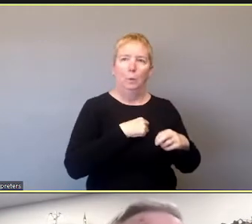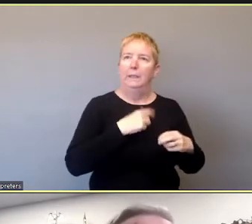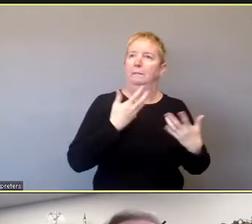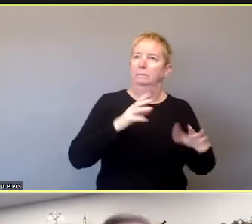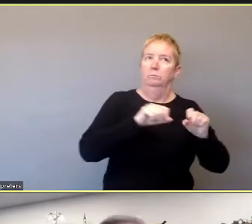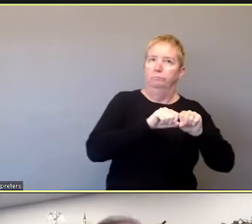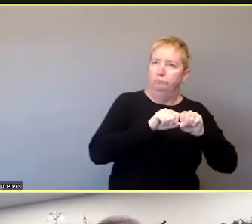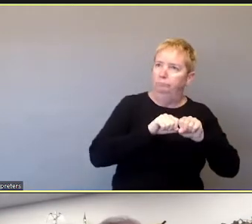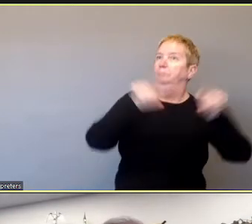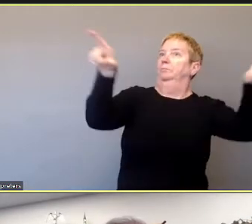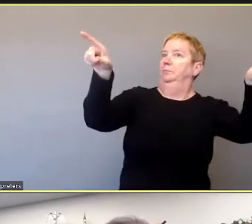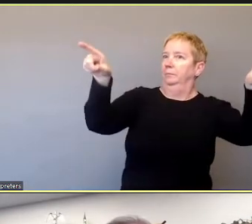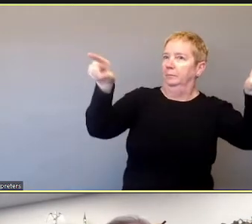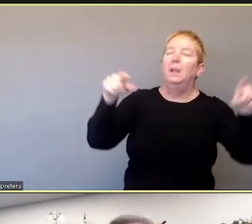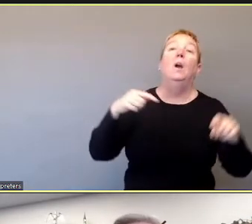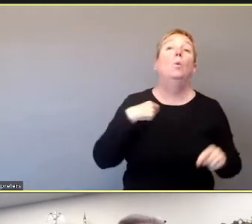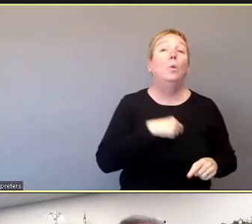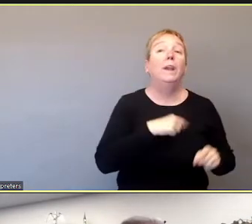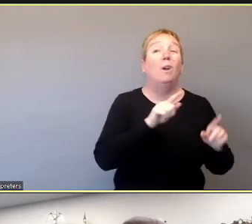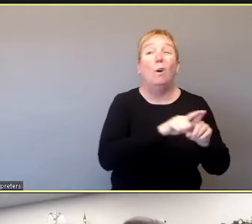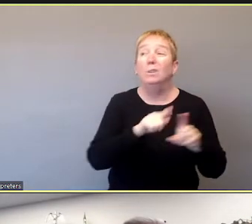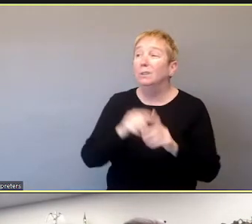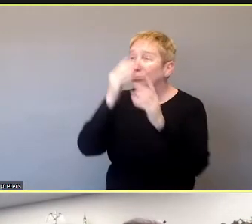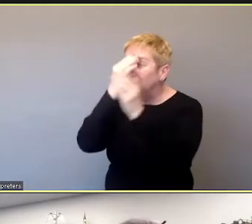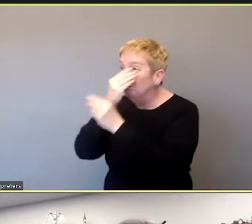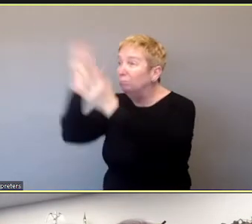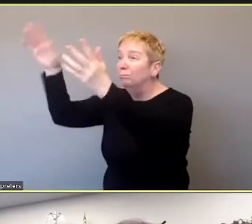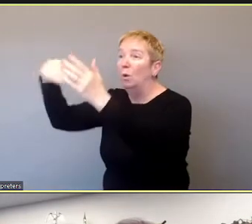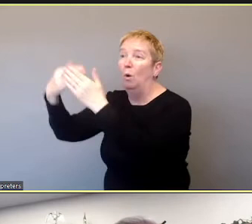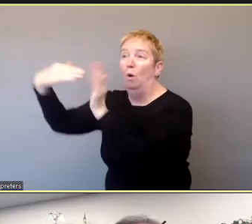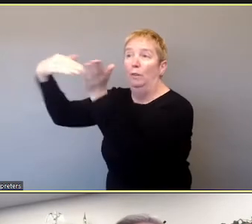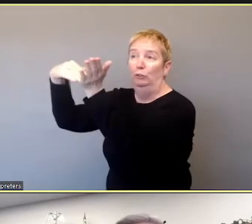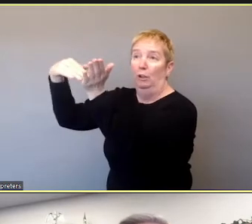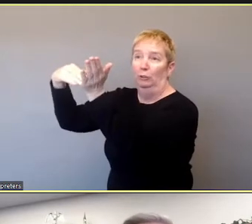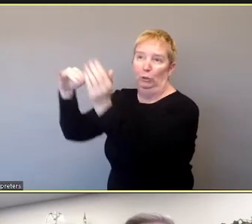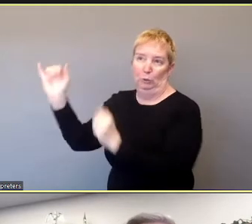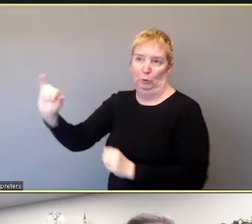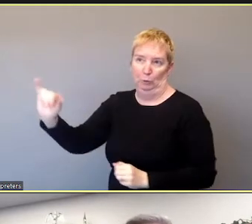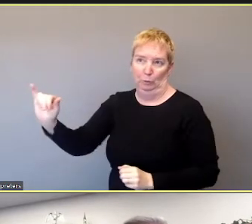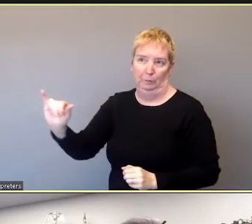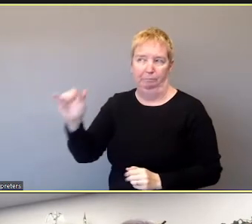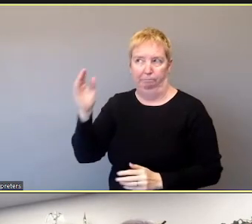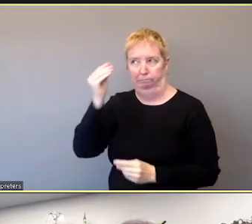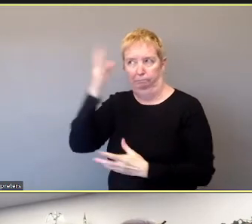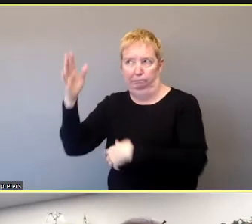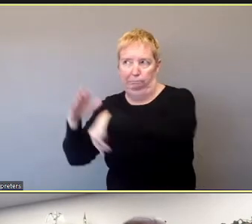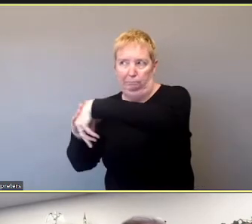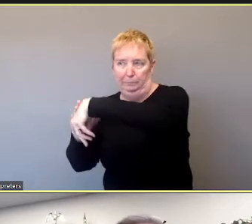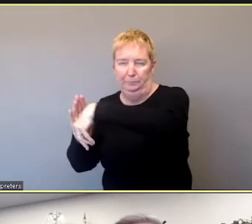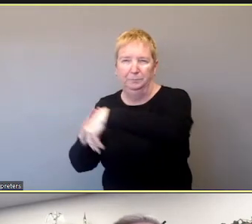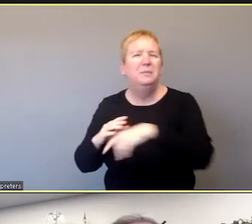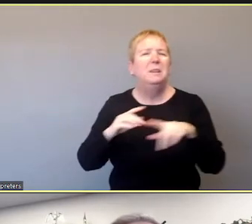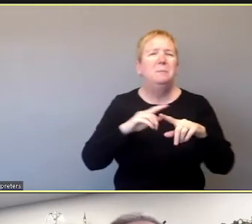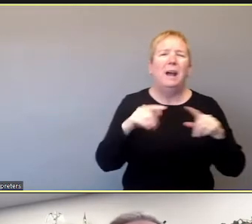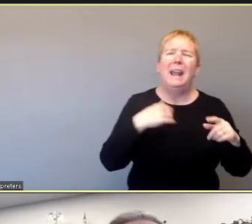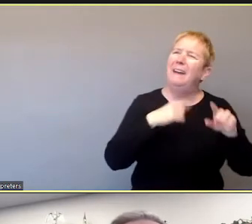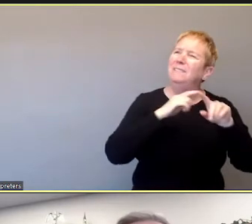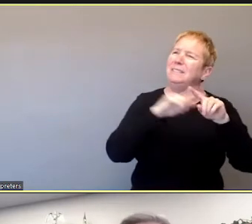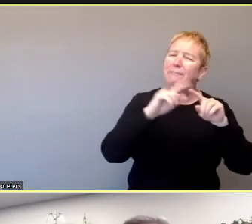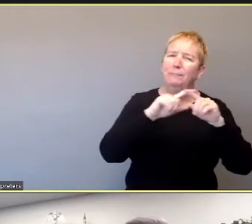them that we were going to do this. But there's a lot of different categories for immunosuppression. But in particular, if you're